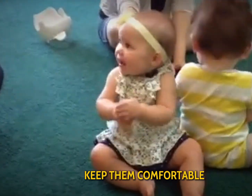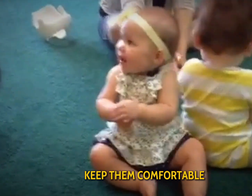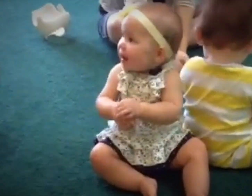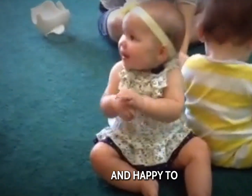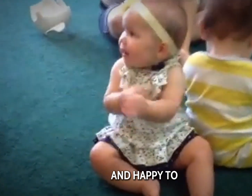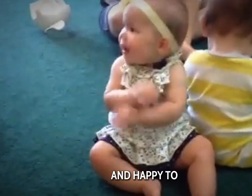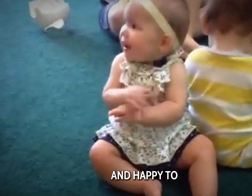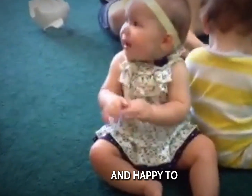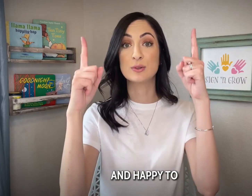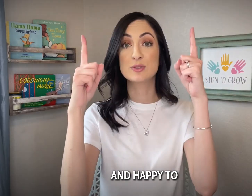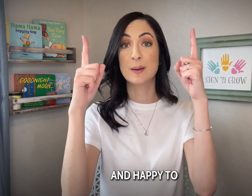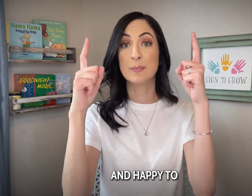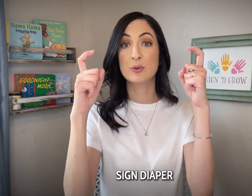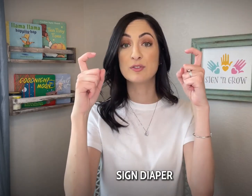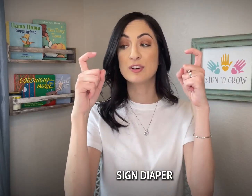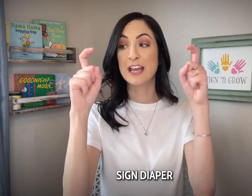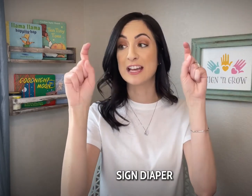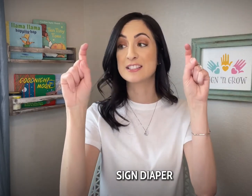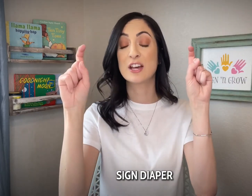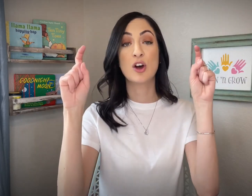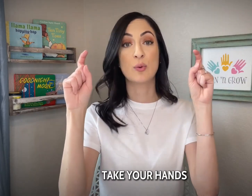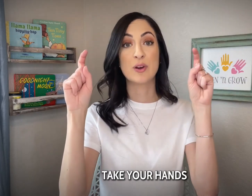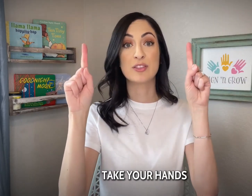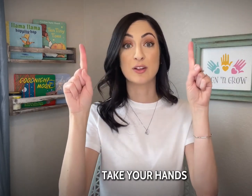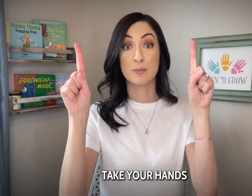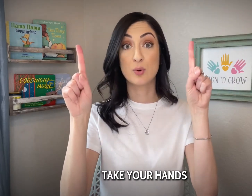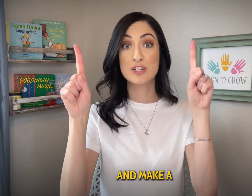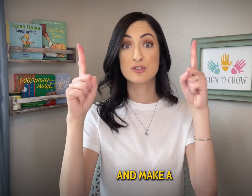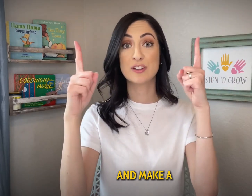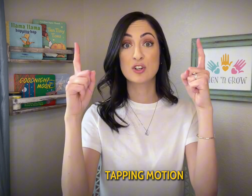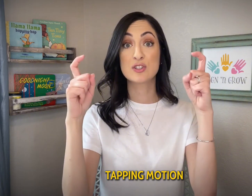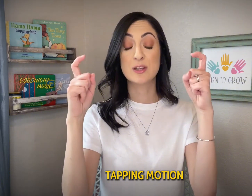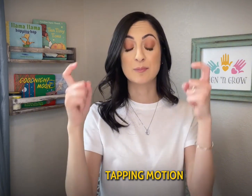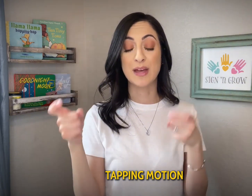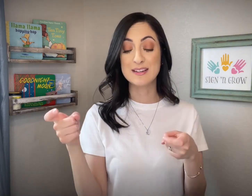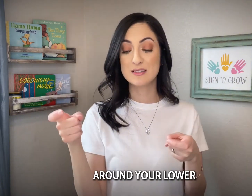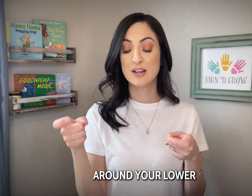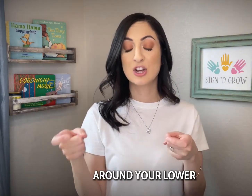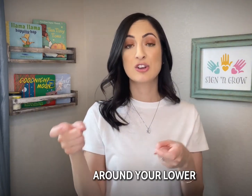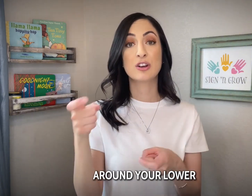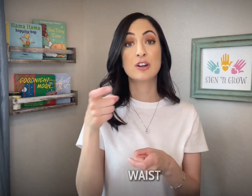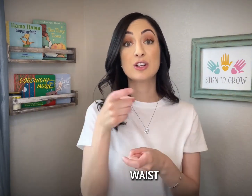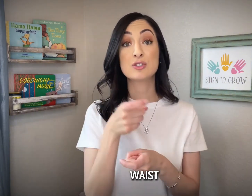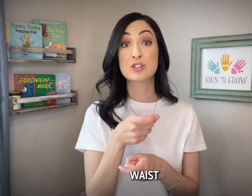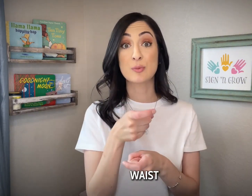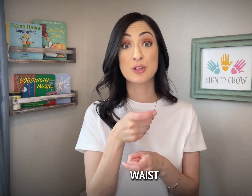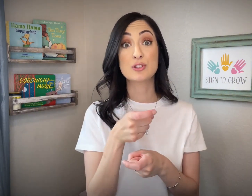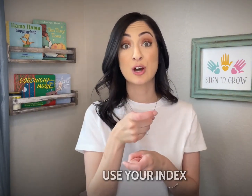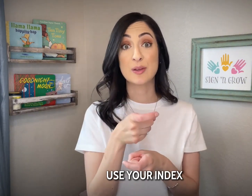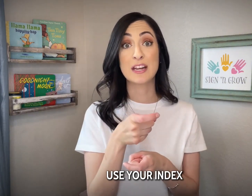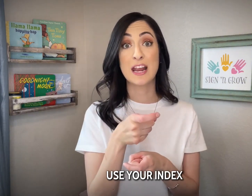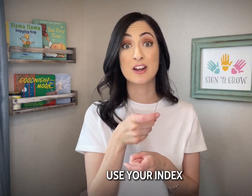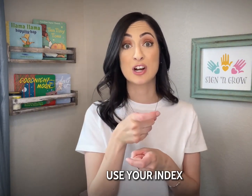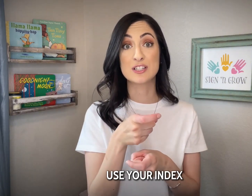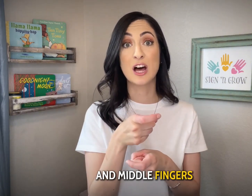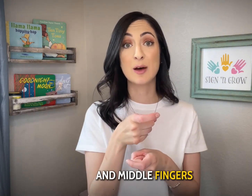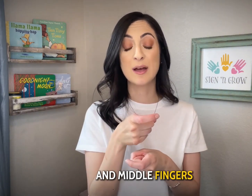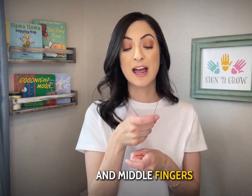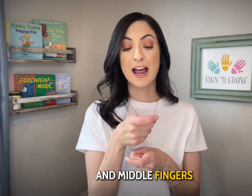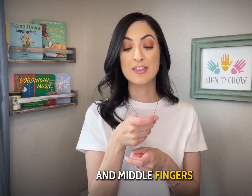and happy. To sign diaper, take your hands and make a tapping motion around your lower waist. Use your index and middle fingers from